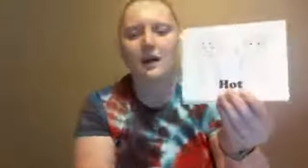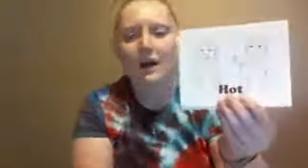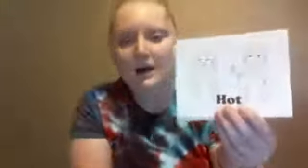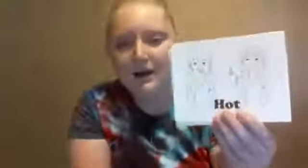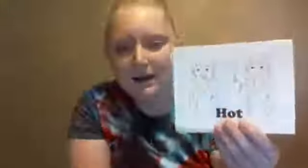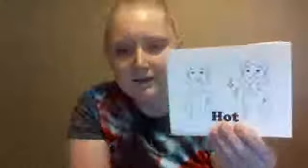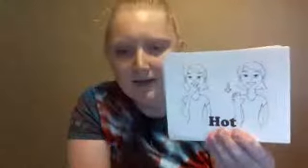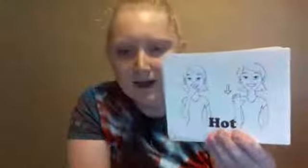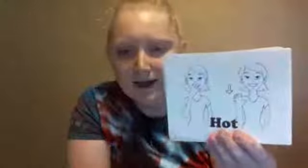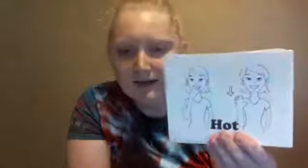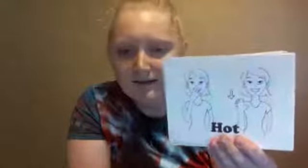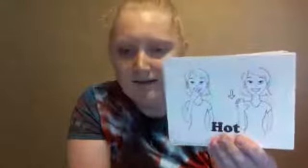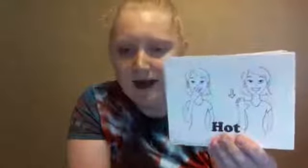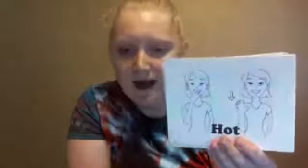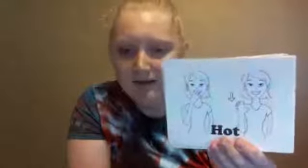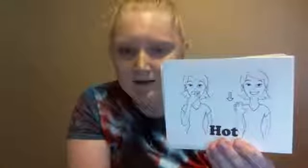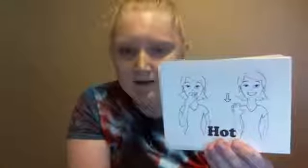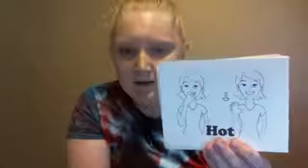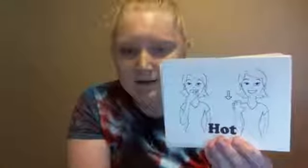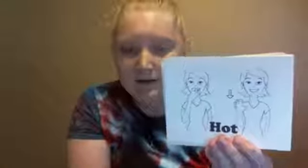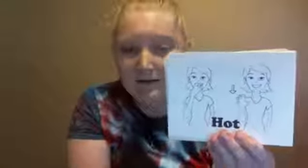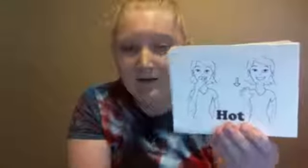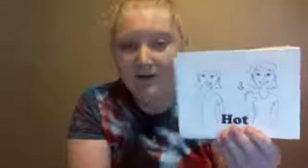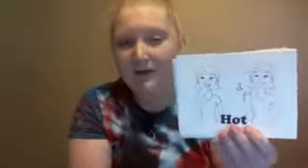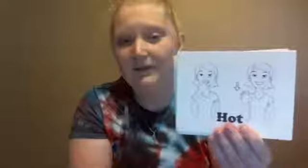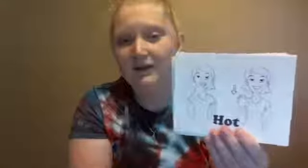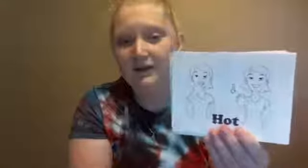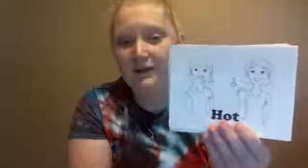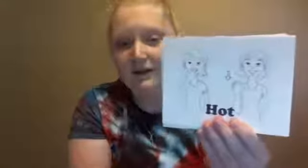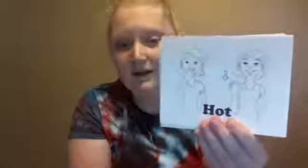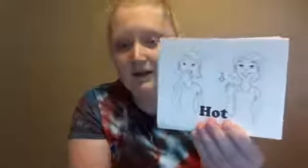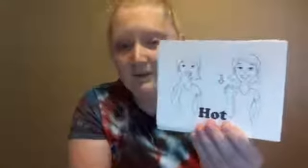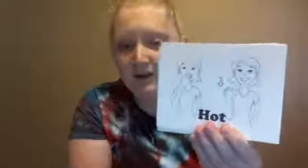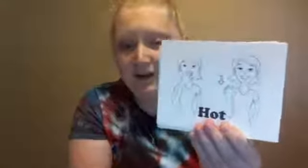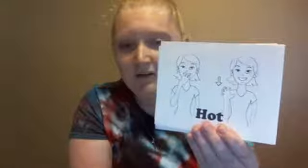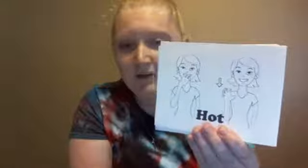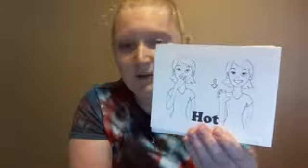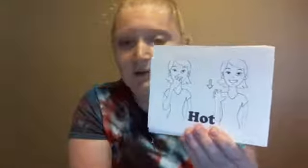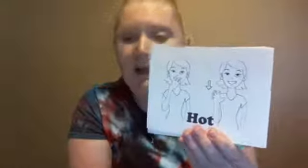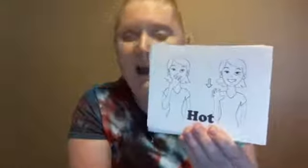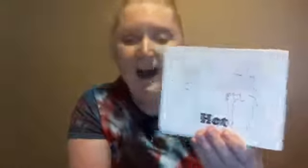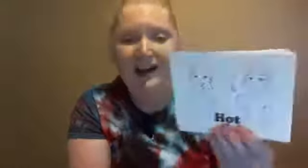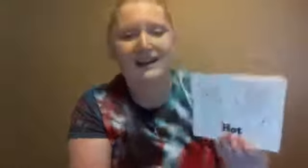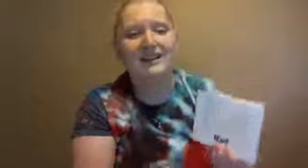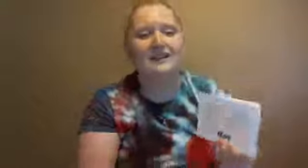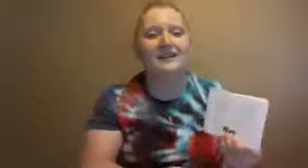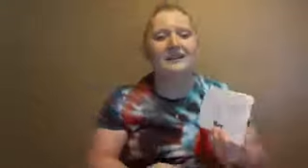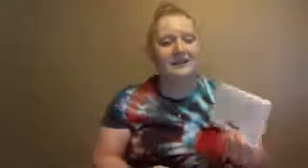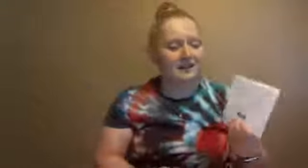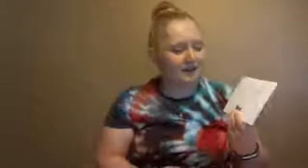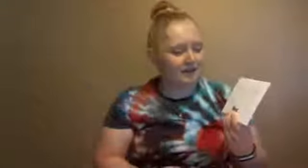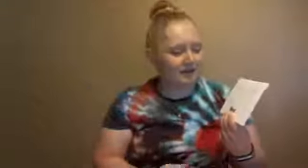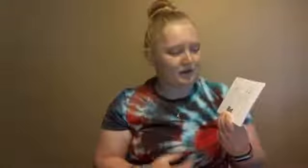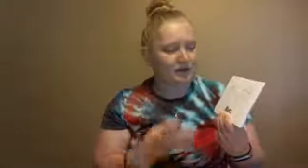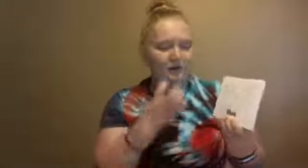Our next sign is hot. So if you're trying to tell someone that a food is hot in sign language, you